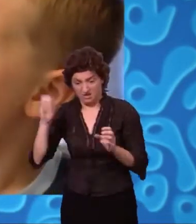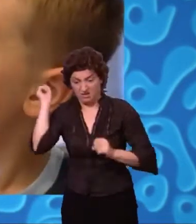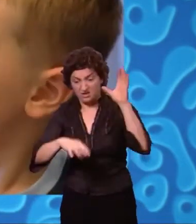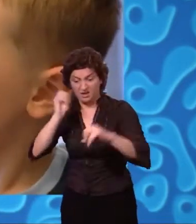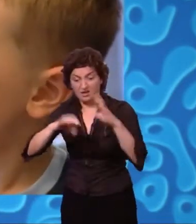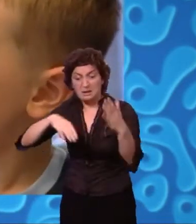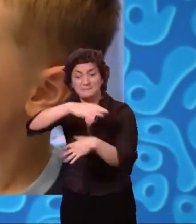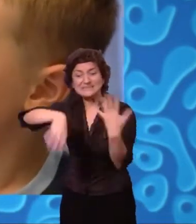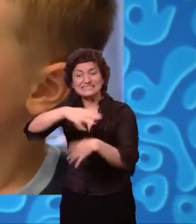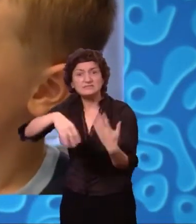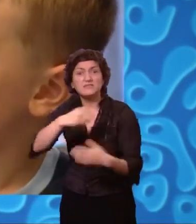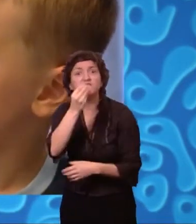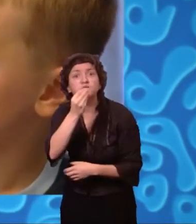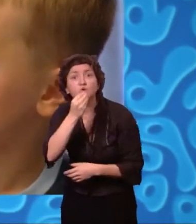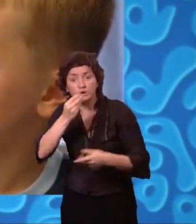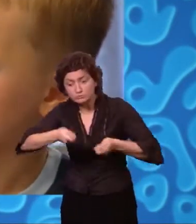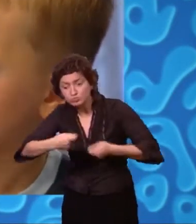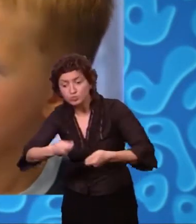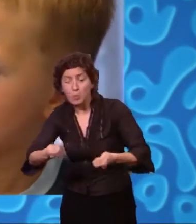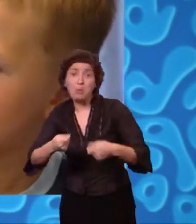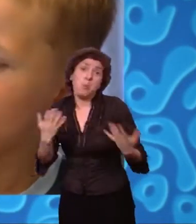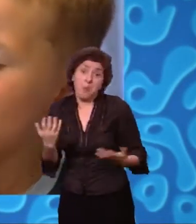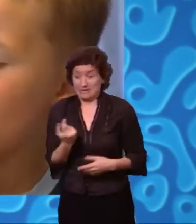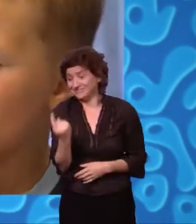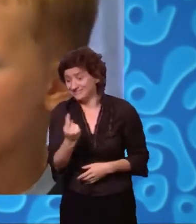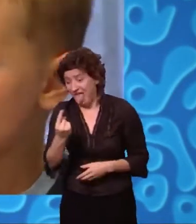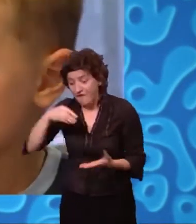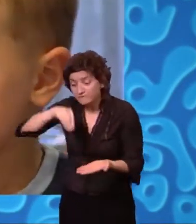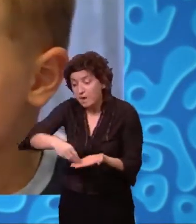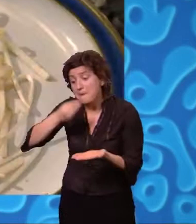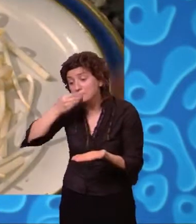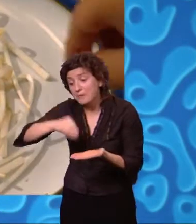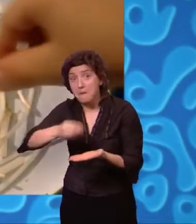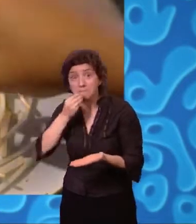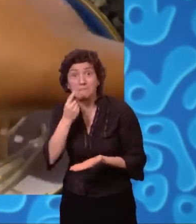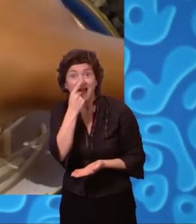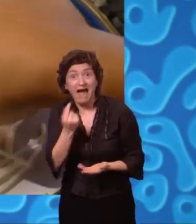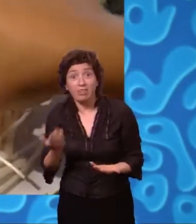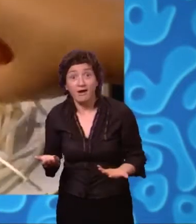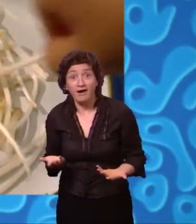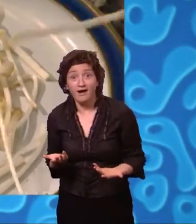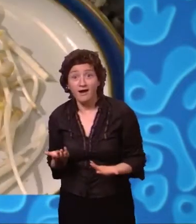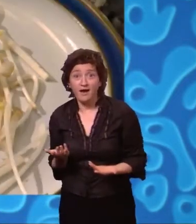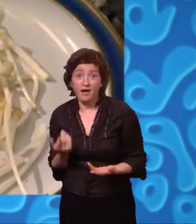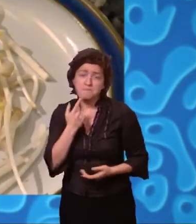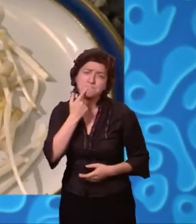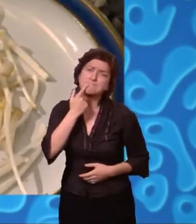Bean sprouts can be used in lots of recipes, but you can also have them as a snack.